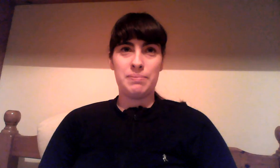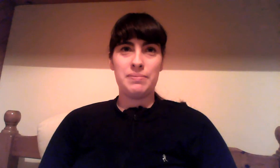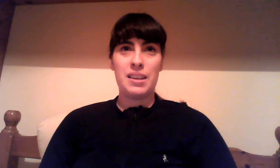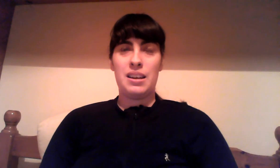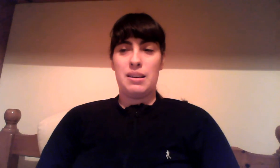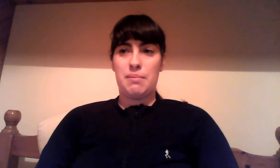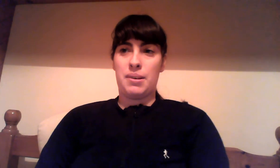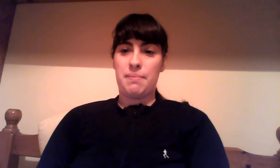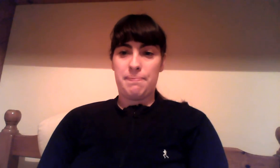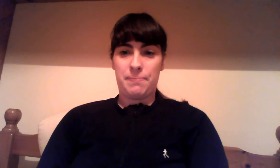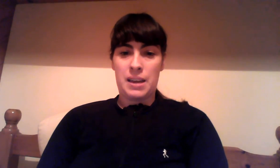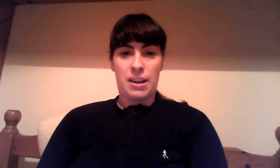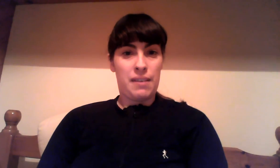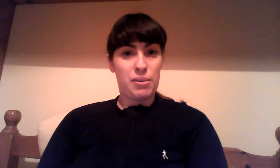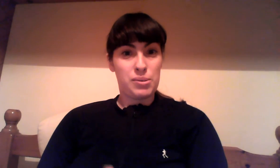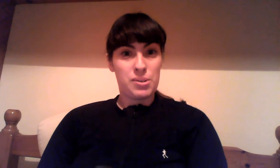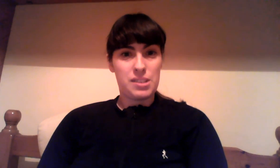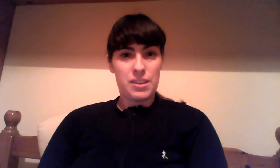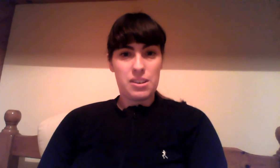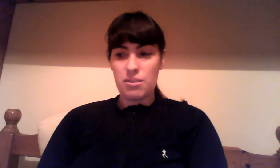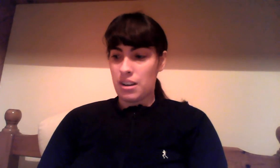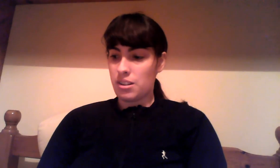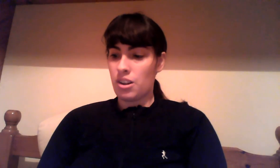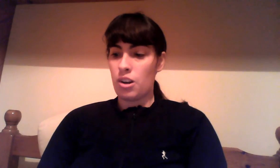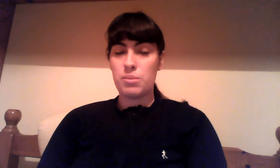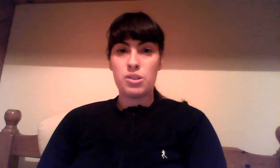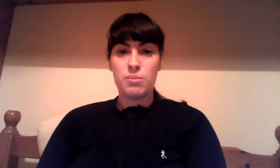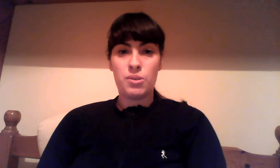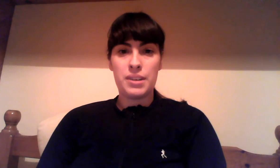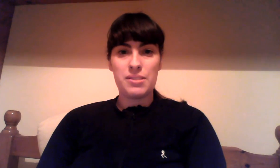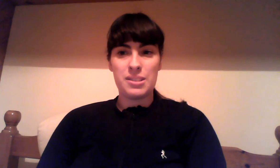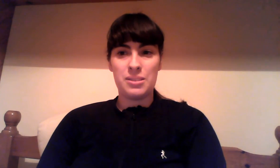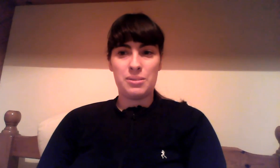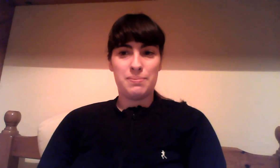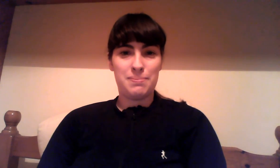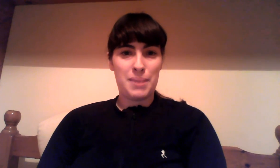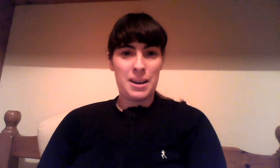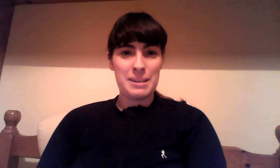But anyway, if anyone's watched this, thank you, and I hope to do more videos soon. Bye.